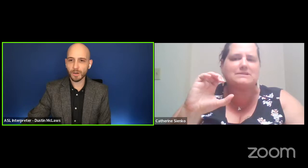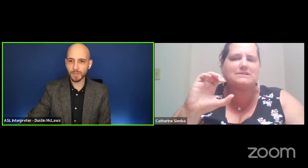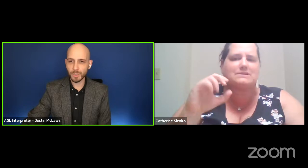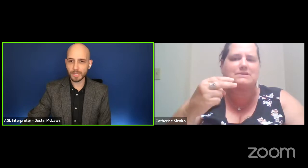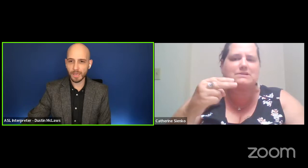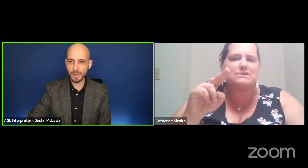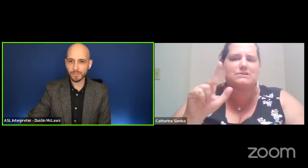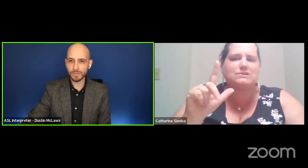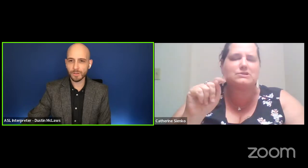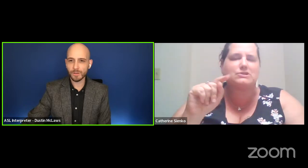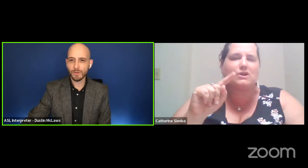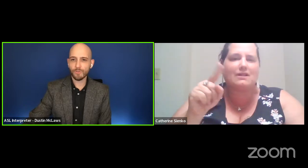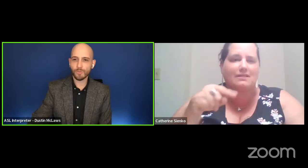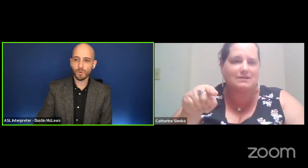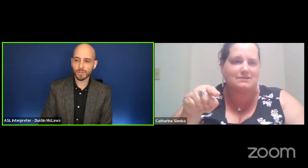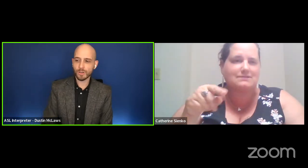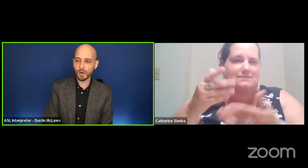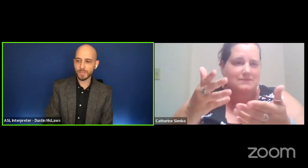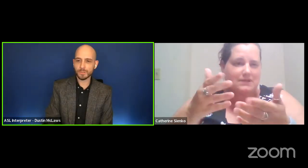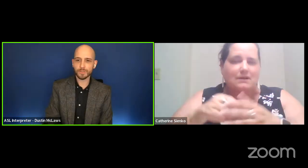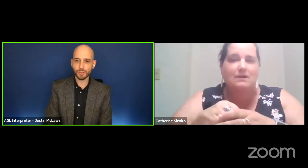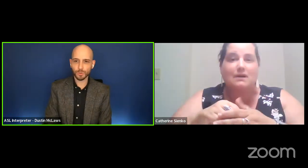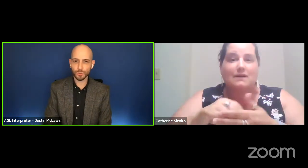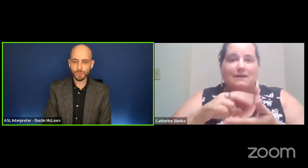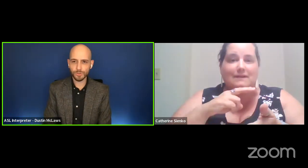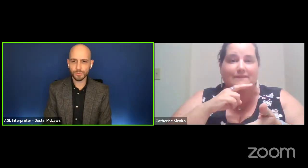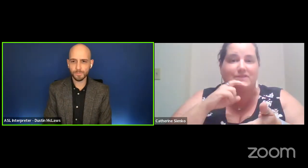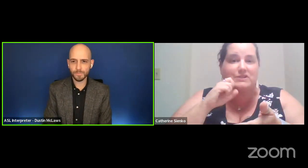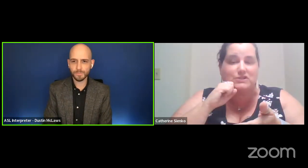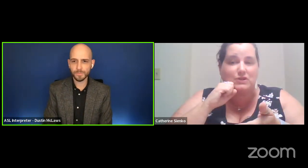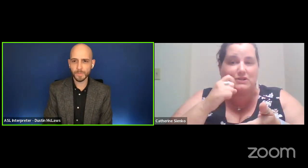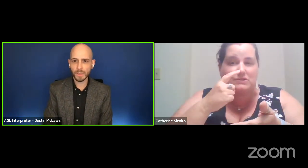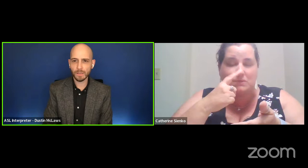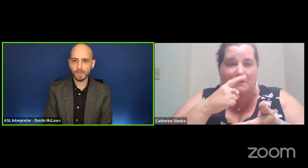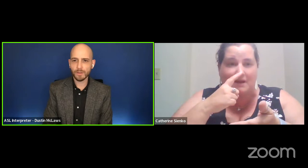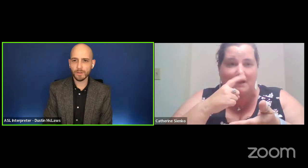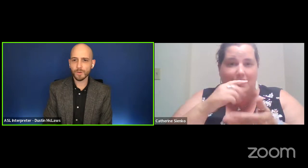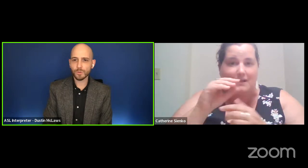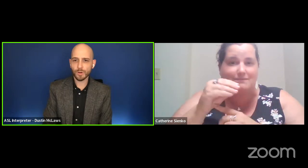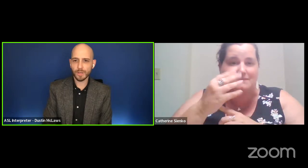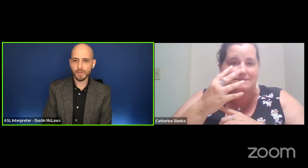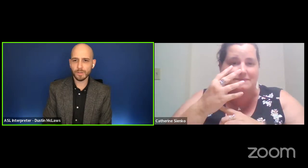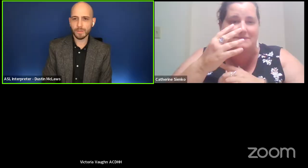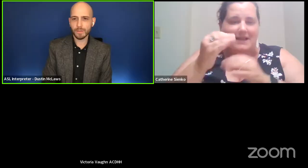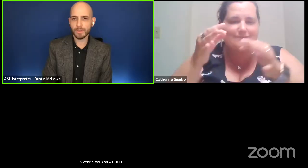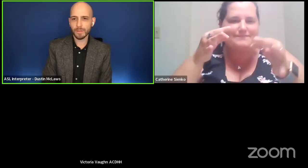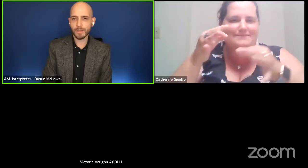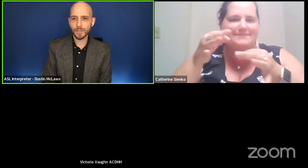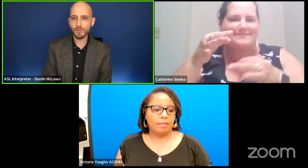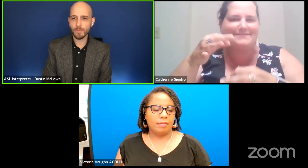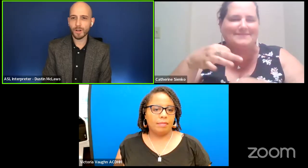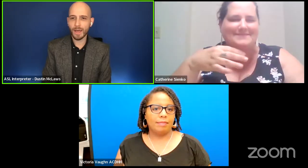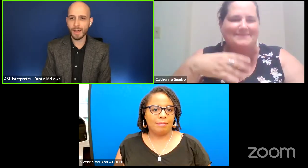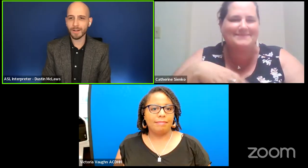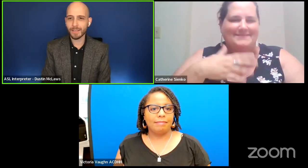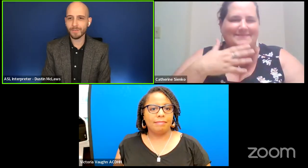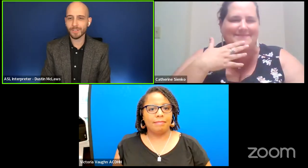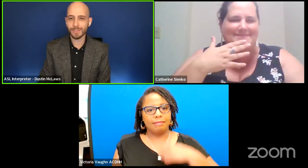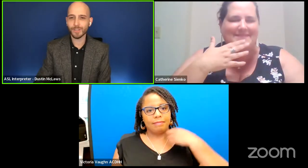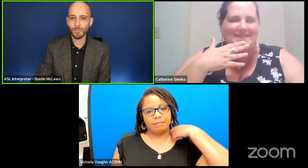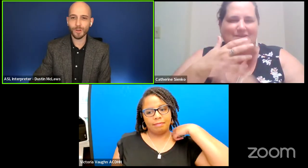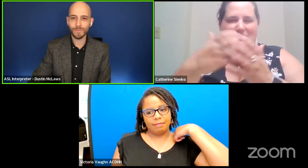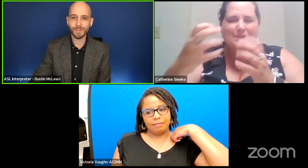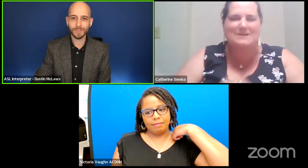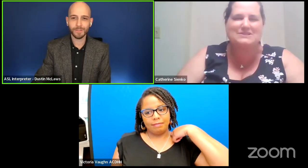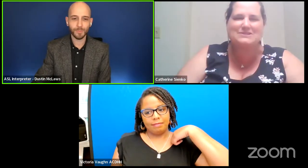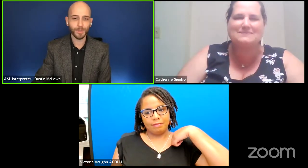Yes, we'll be talking about the case for Thomas Schultz. Victoria, can you come on and give